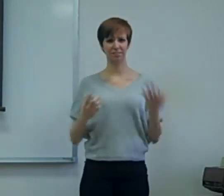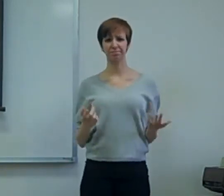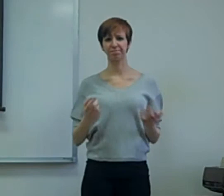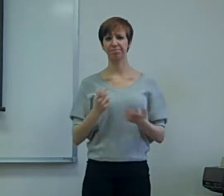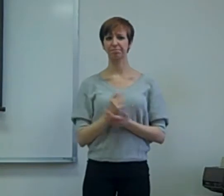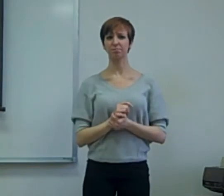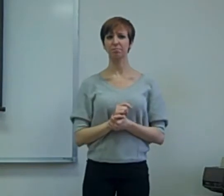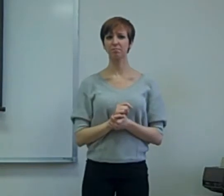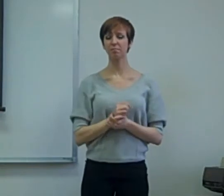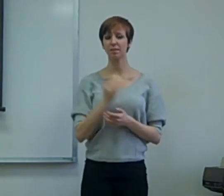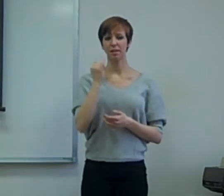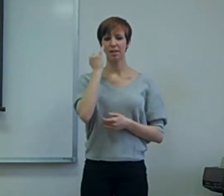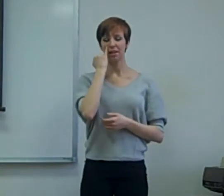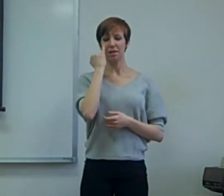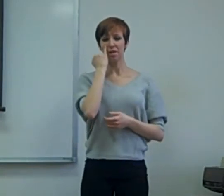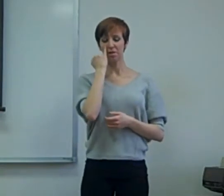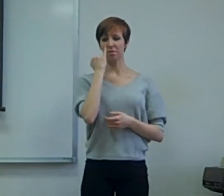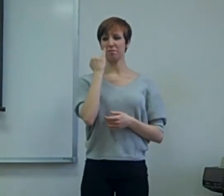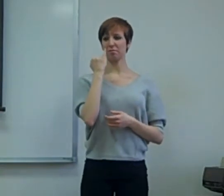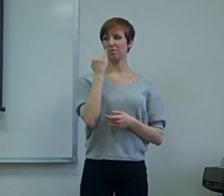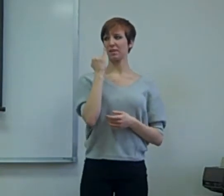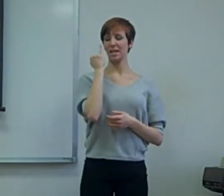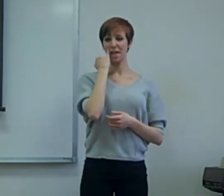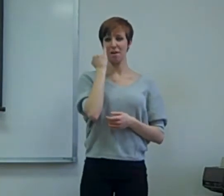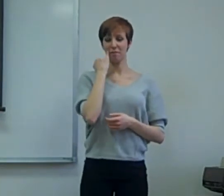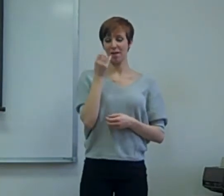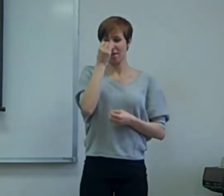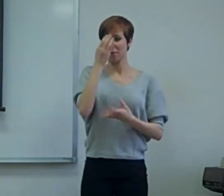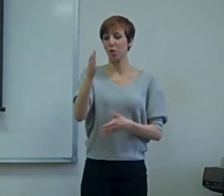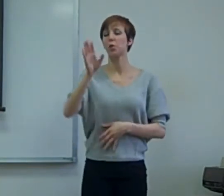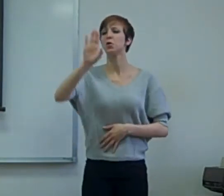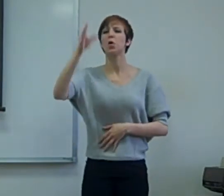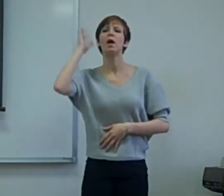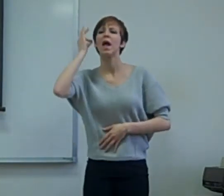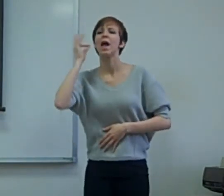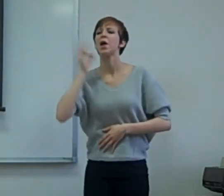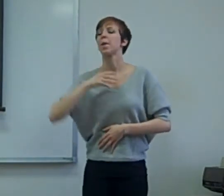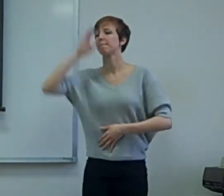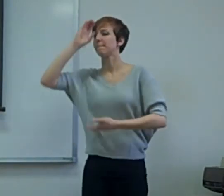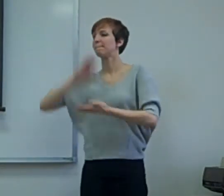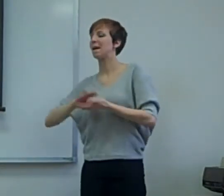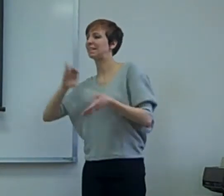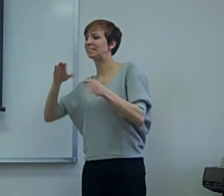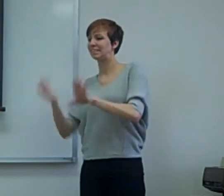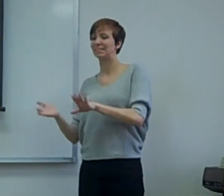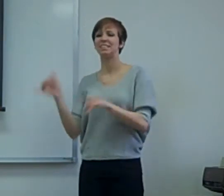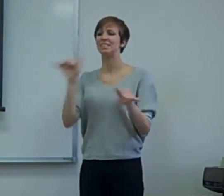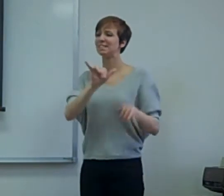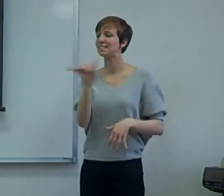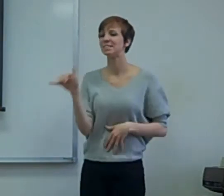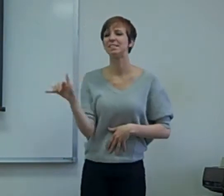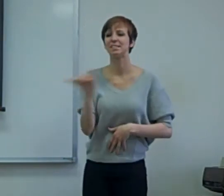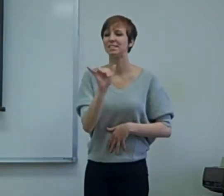said to him, yeah, you have hair just like my dead son. Do you mind if I touch it? That probably wouldn't have gone over very